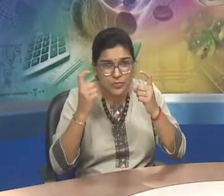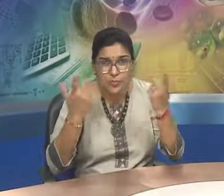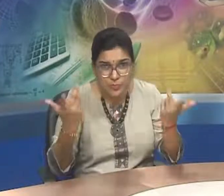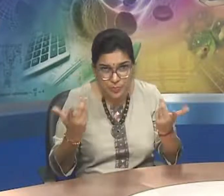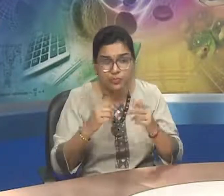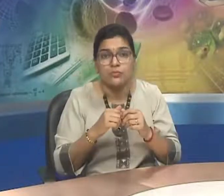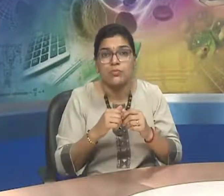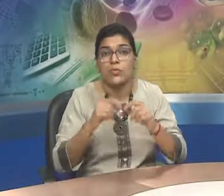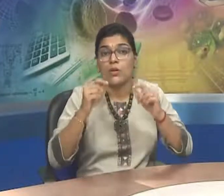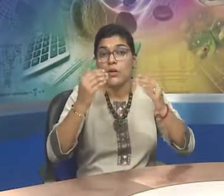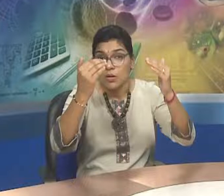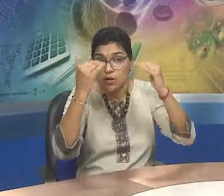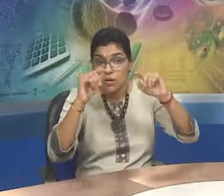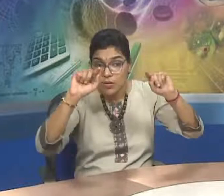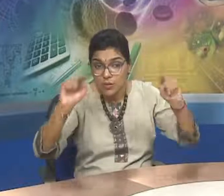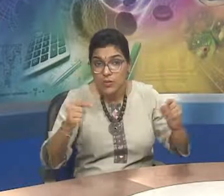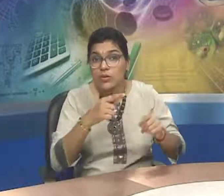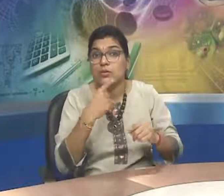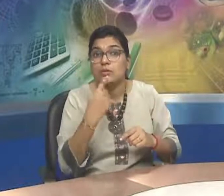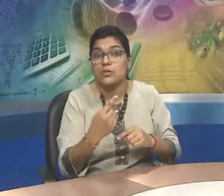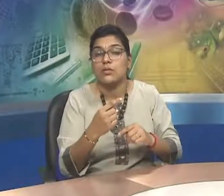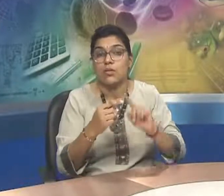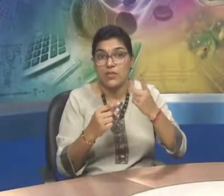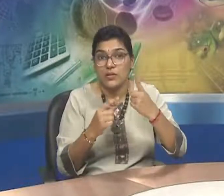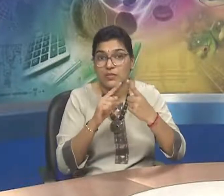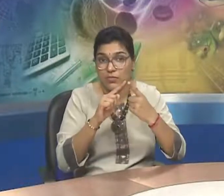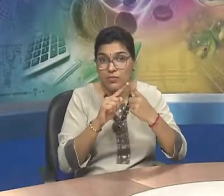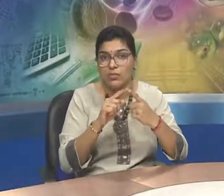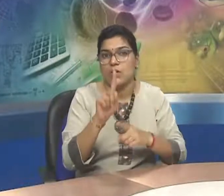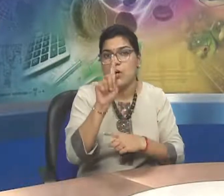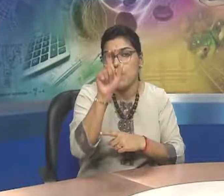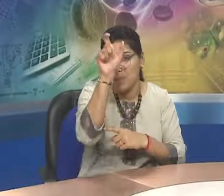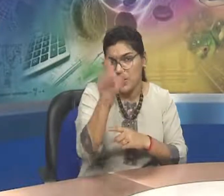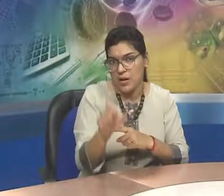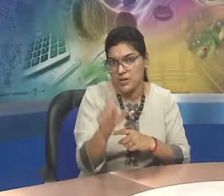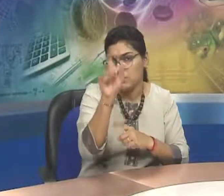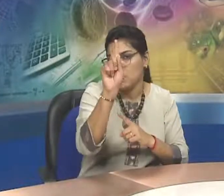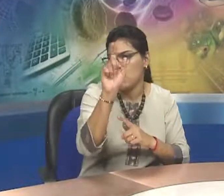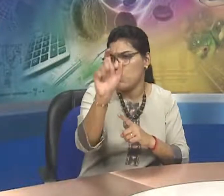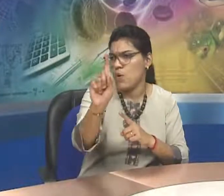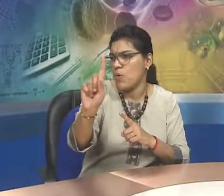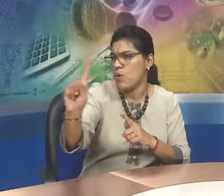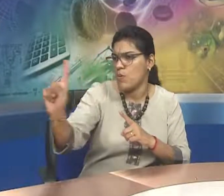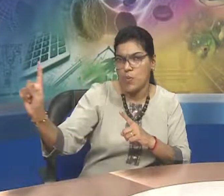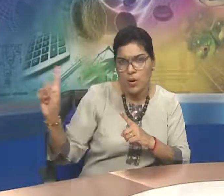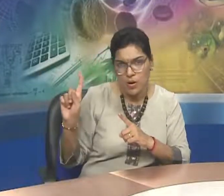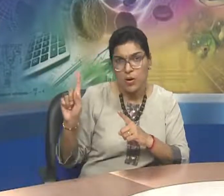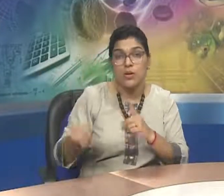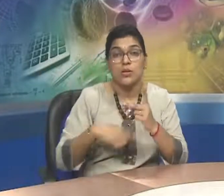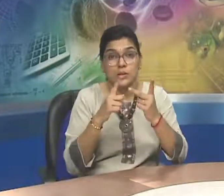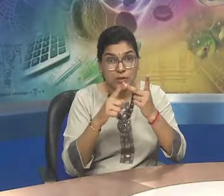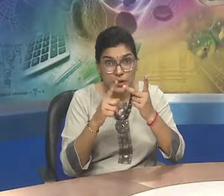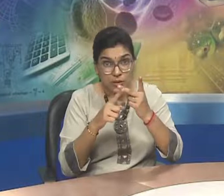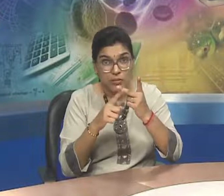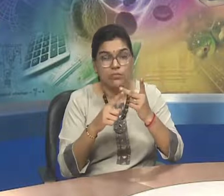You have to think the right answer. Out of the three options, the first option is